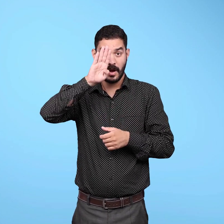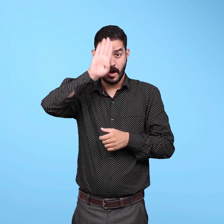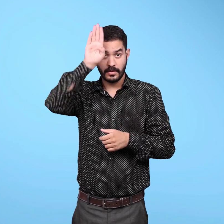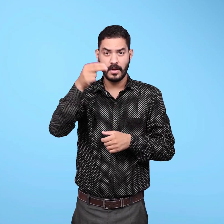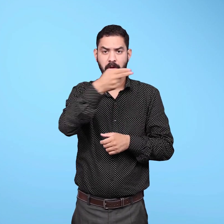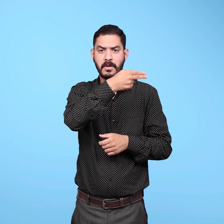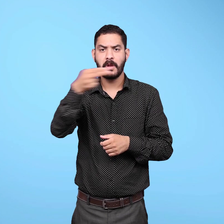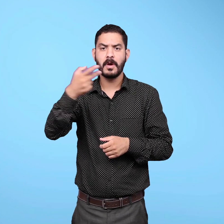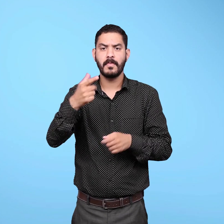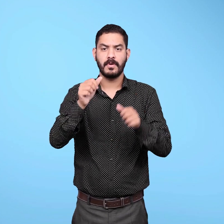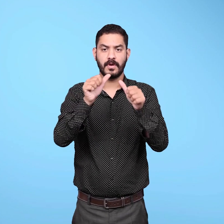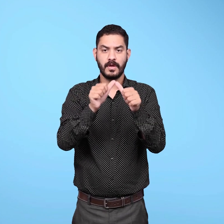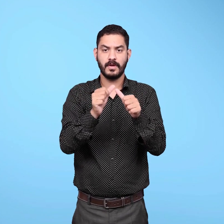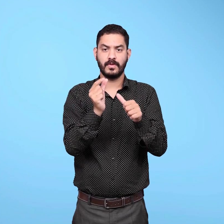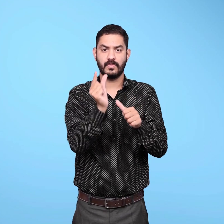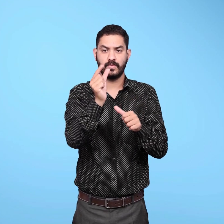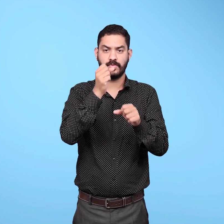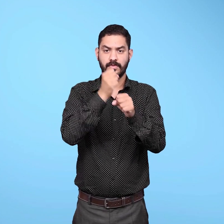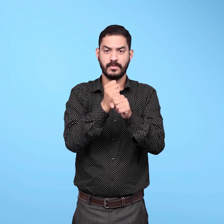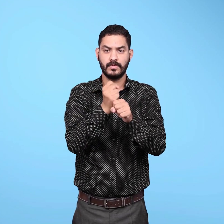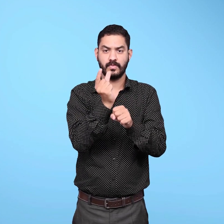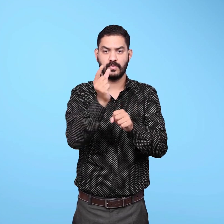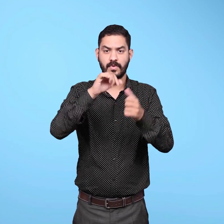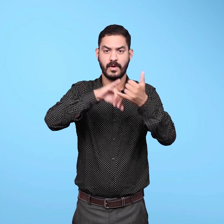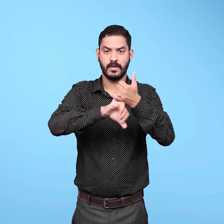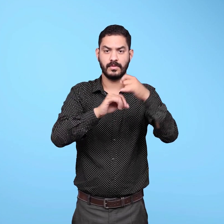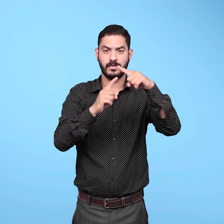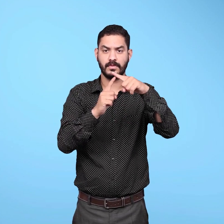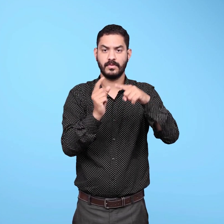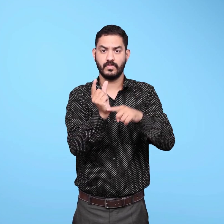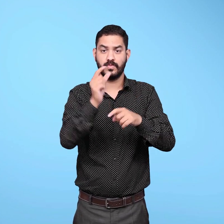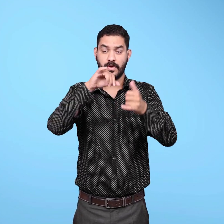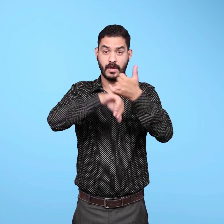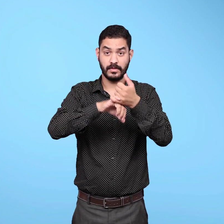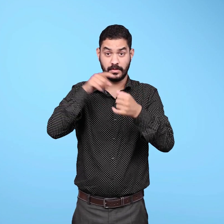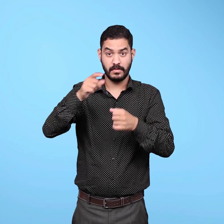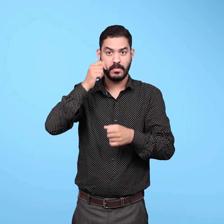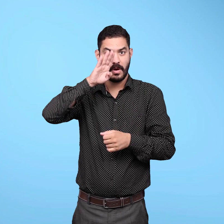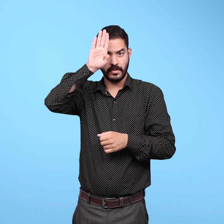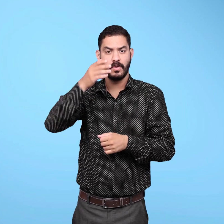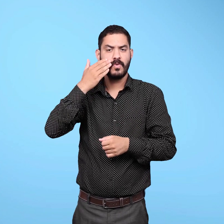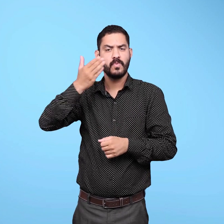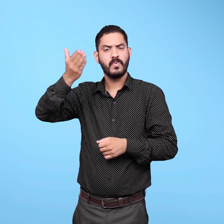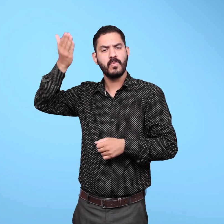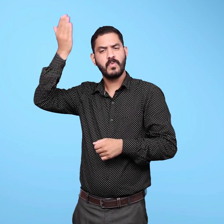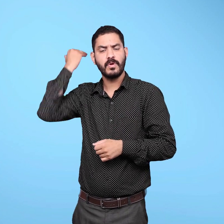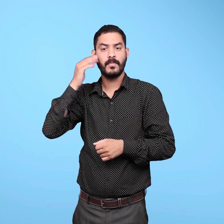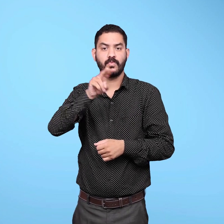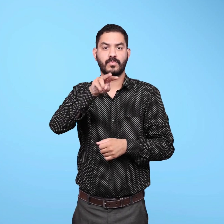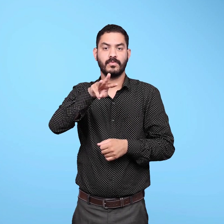ruled about 2000 years ago, said that he found Rome a city of brick and made